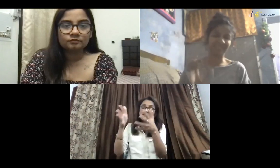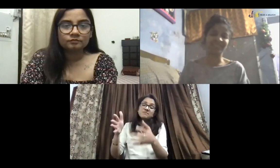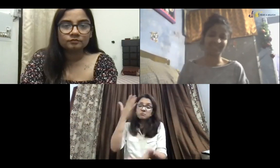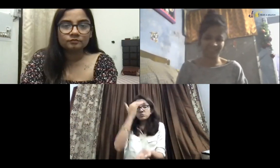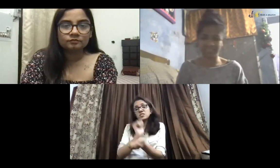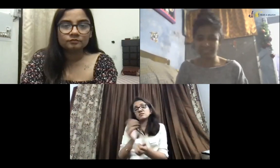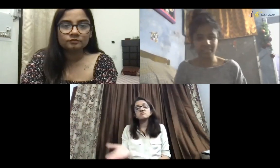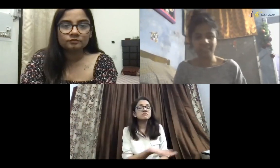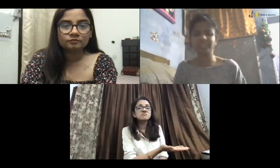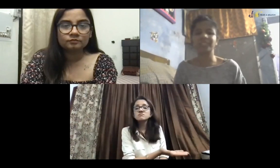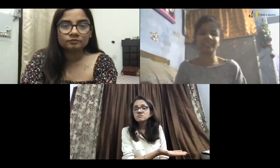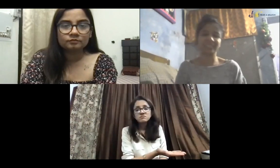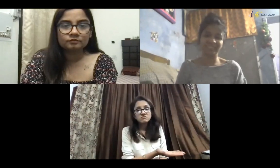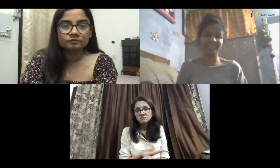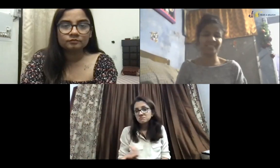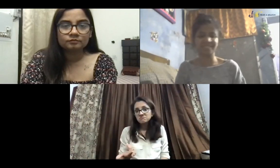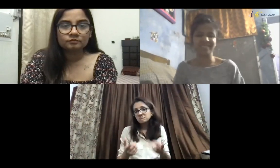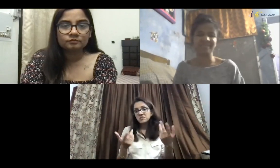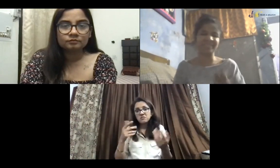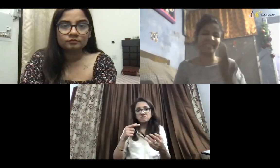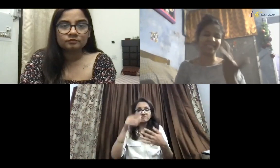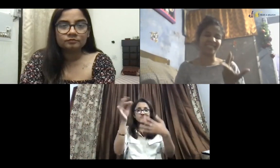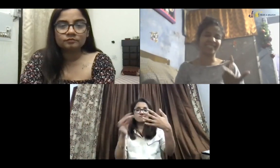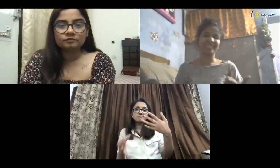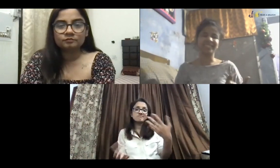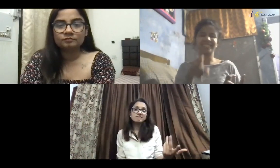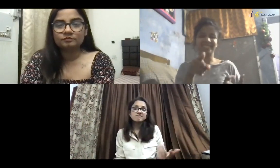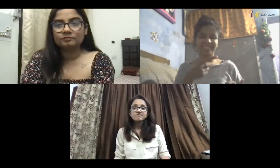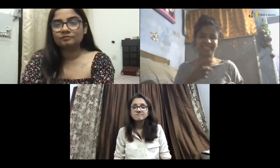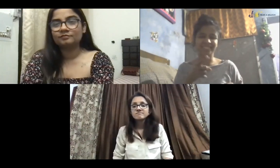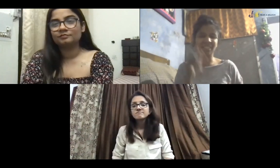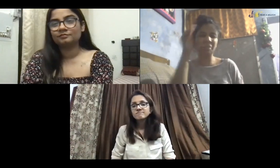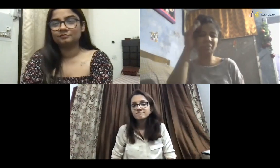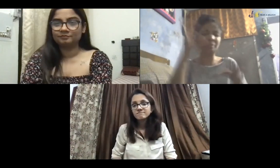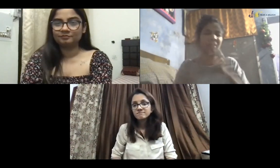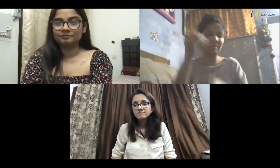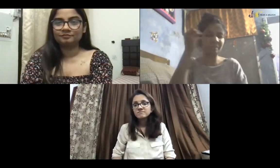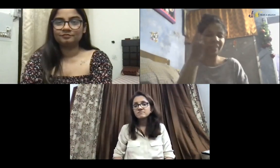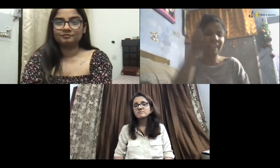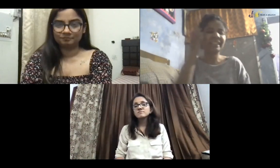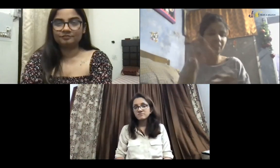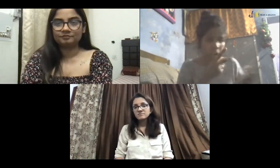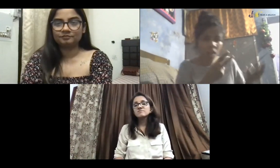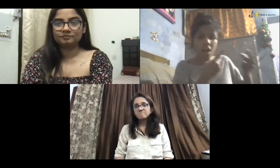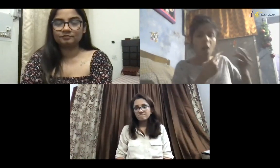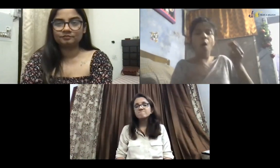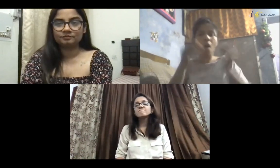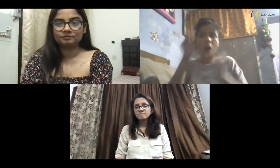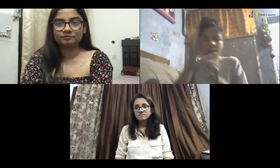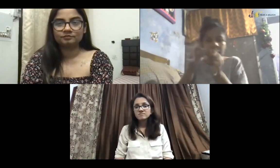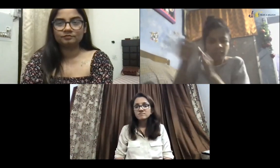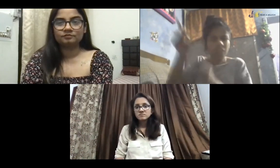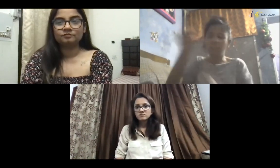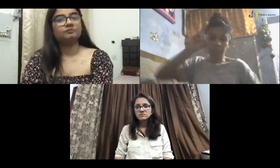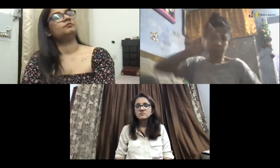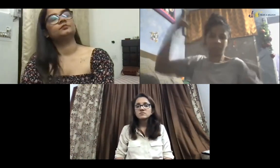said no a lot of times and they are still harassing you, maybe you can make a police complaint. Yeah, you can have these options. But she was not